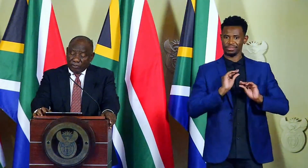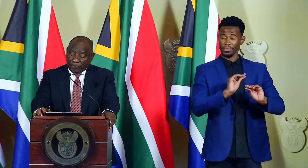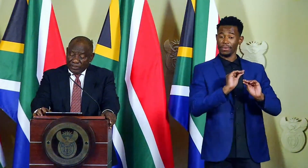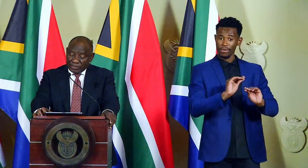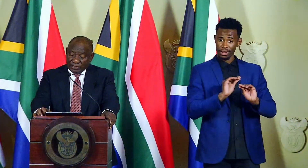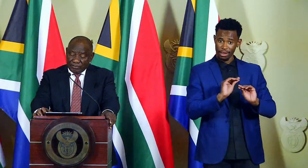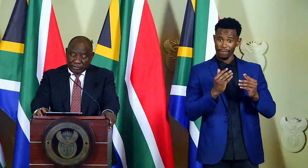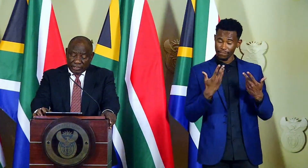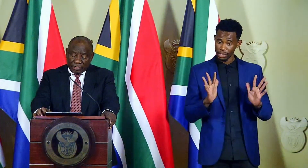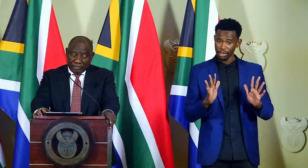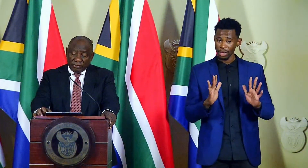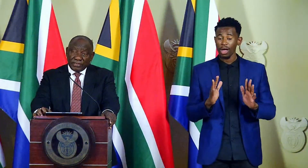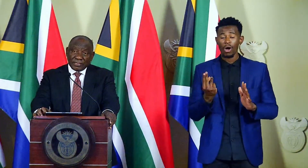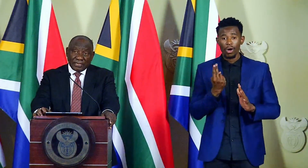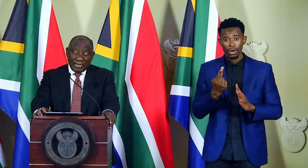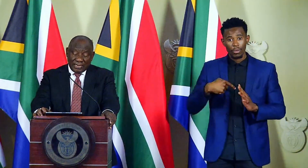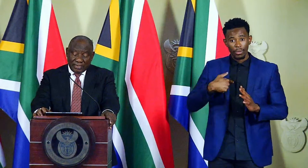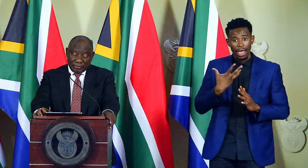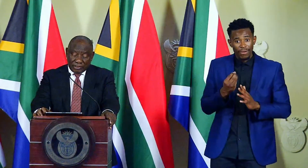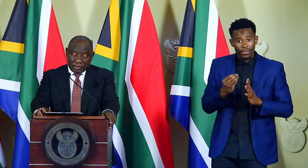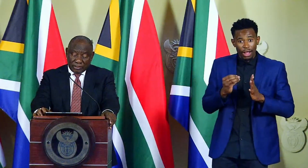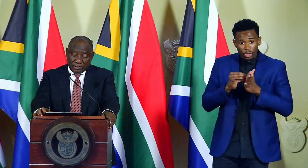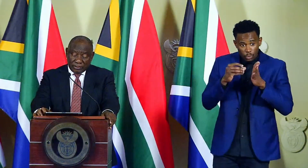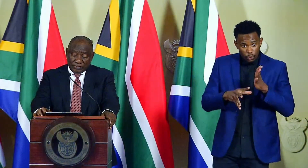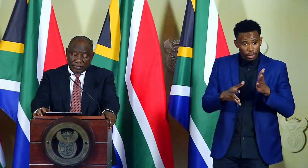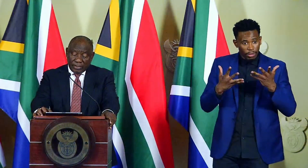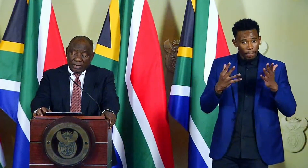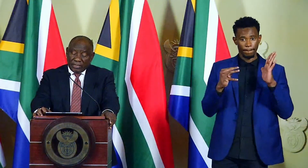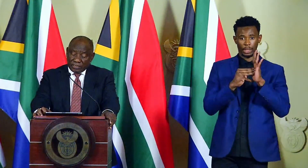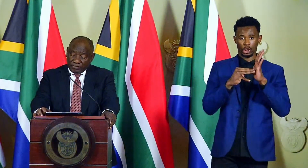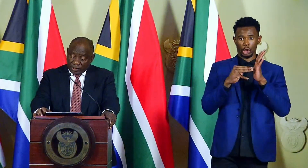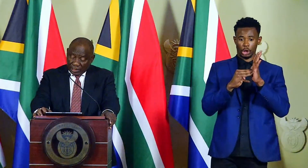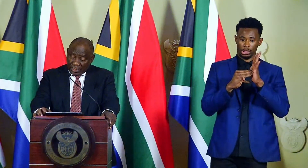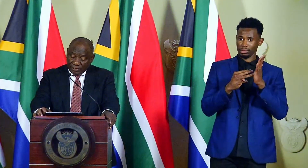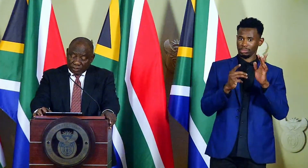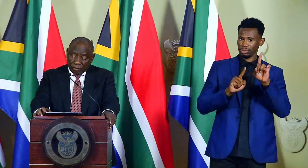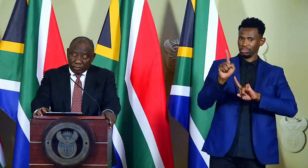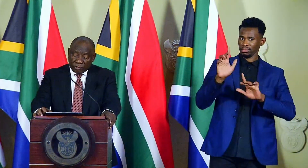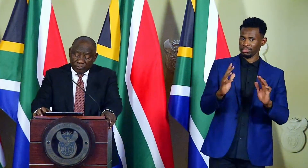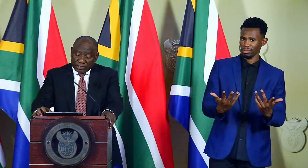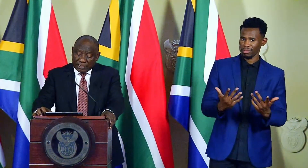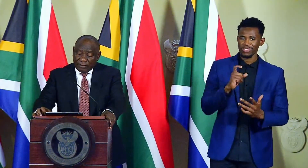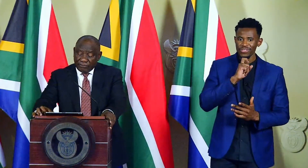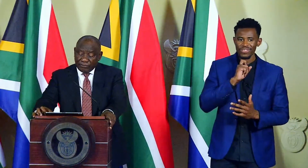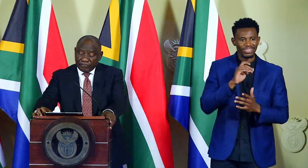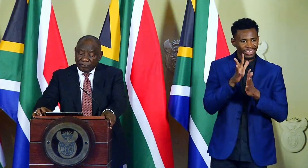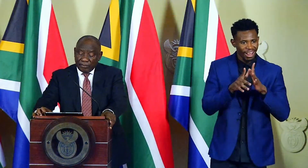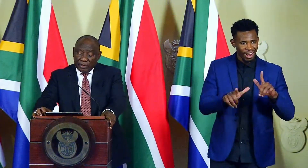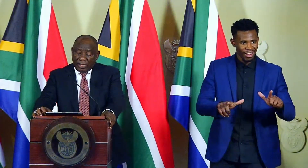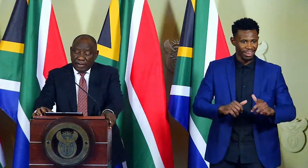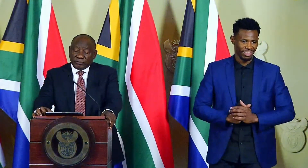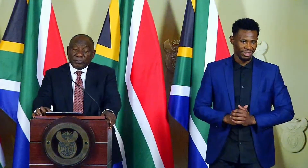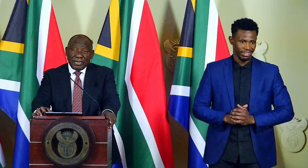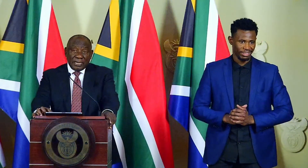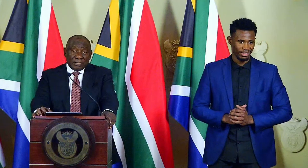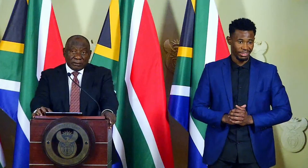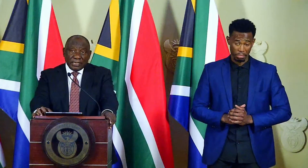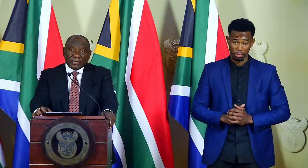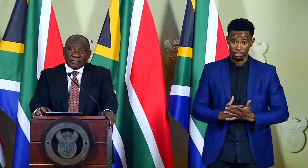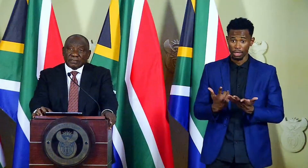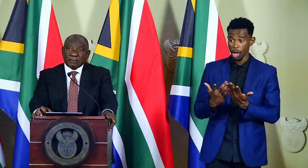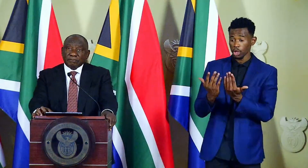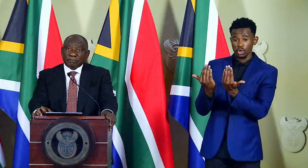who have completed matric using sign language. Specialized schools for the deaf have to